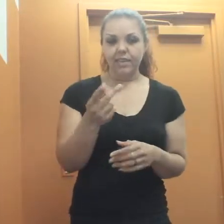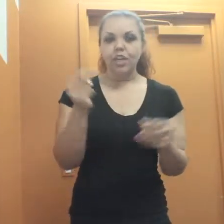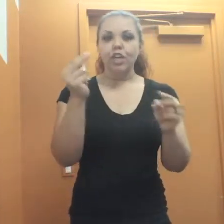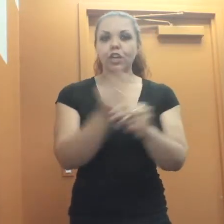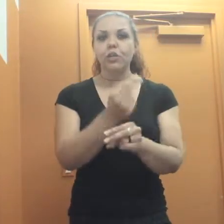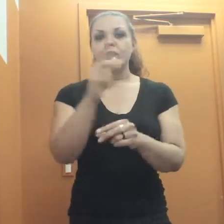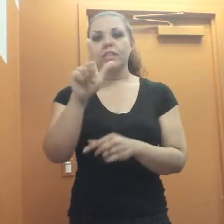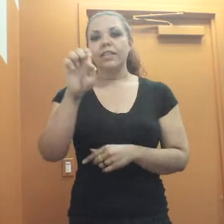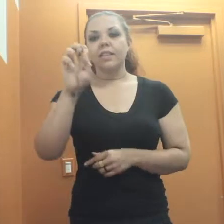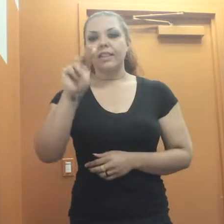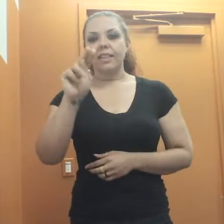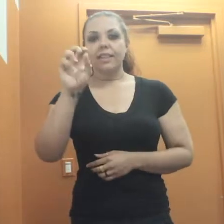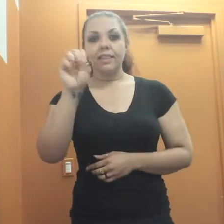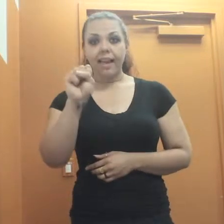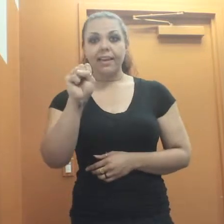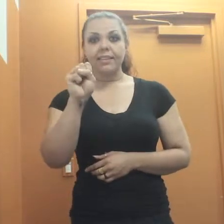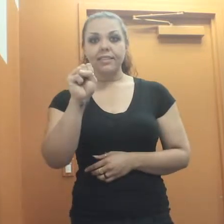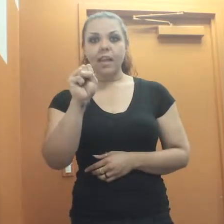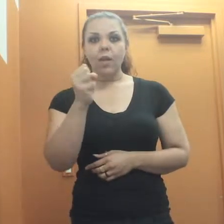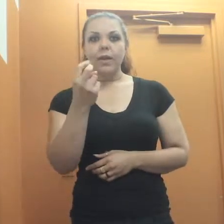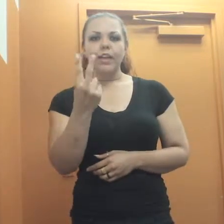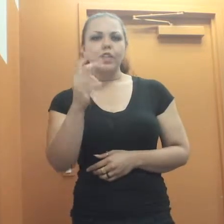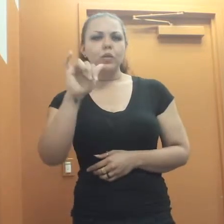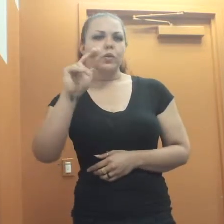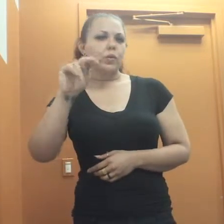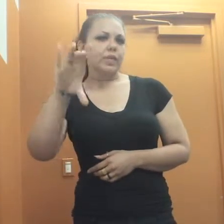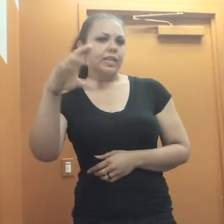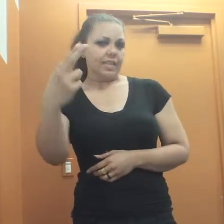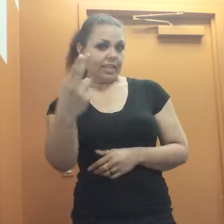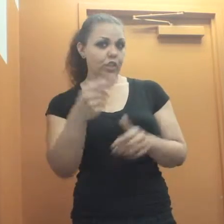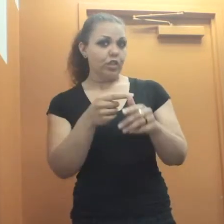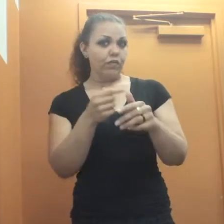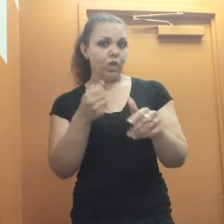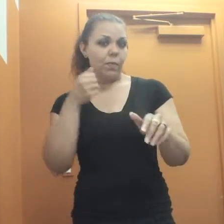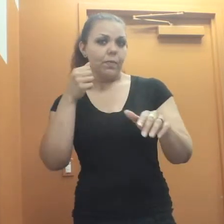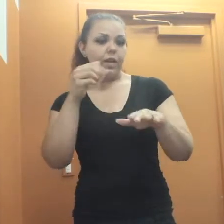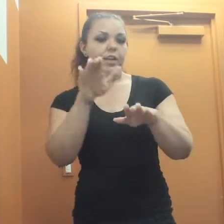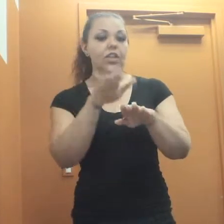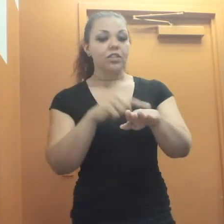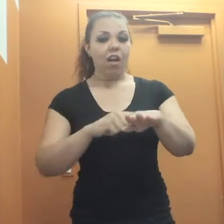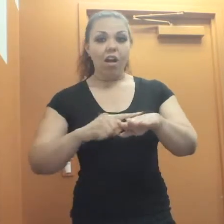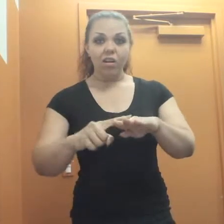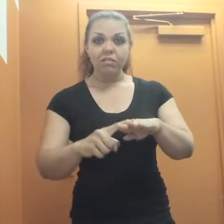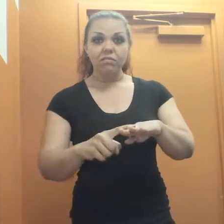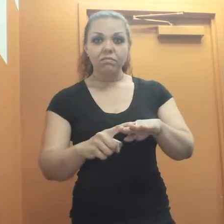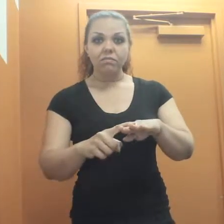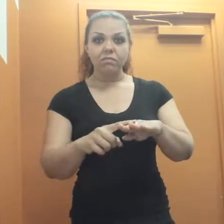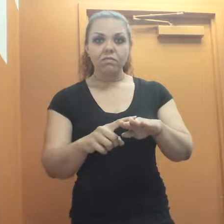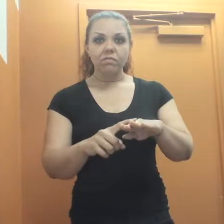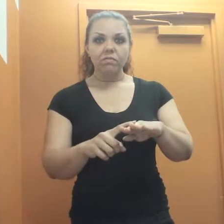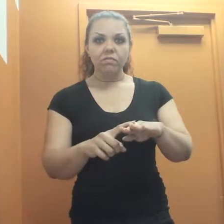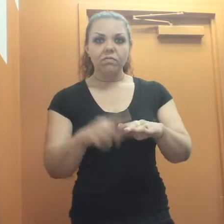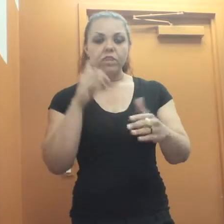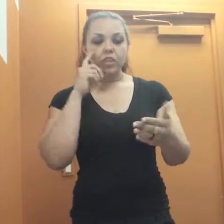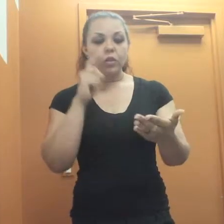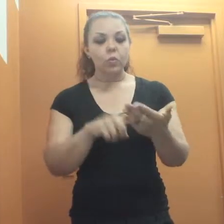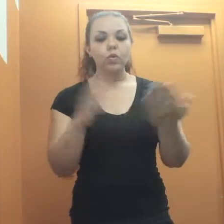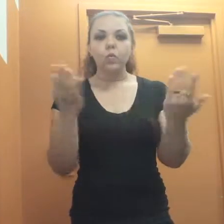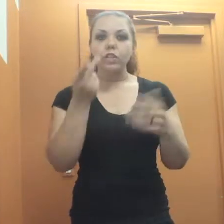about 2 inches from your tongue, look in the mirror, and write down what you see. You notice on your paper, you have an area to do